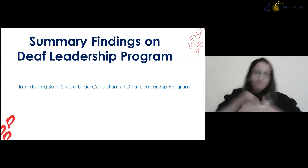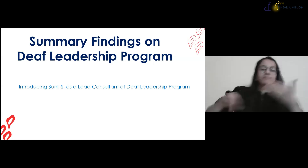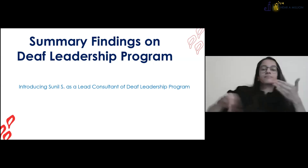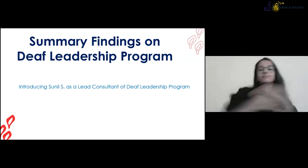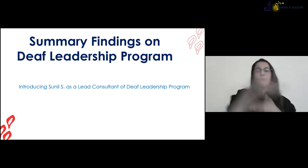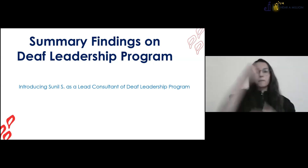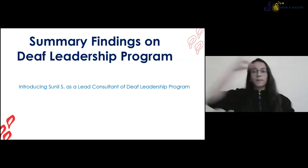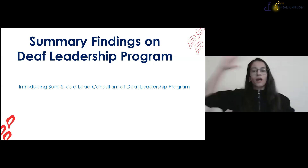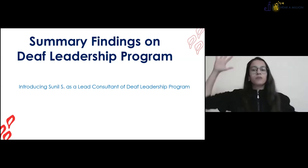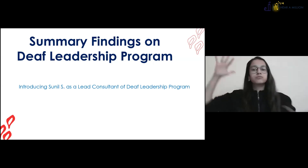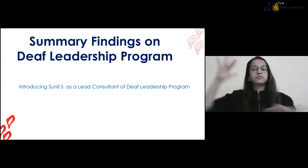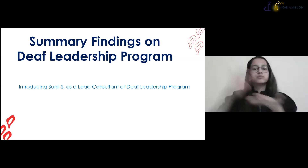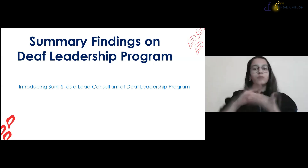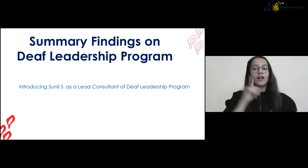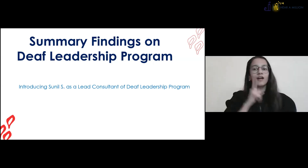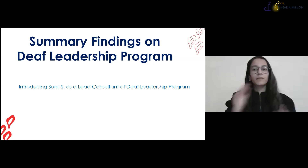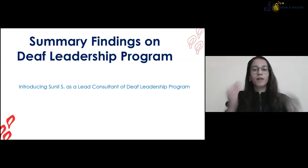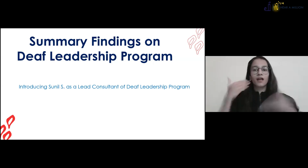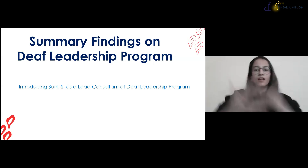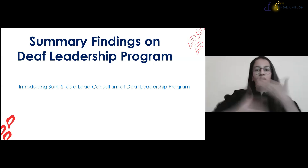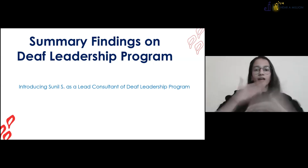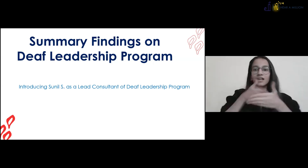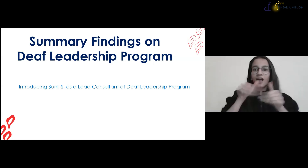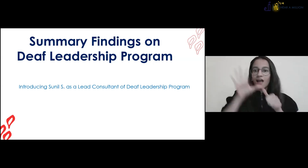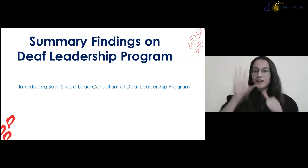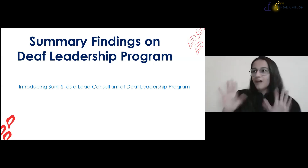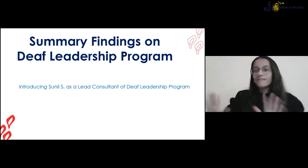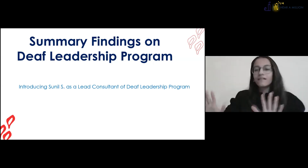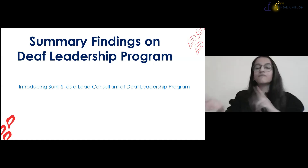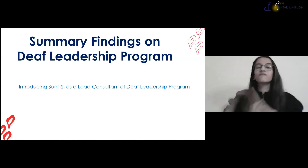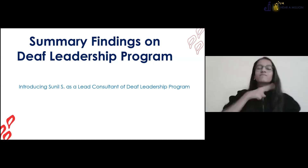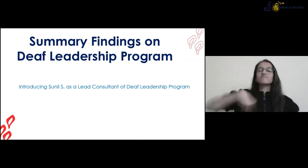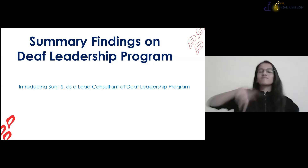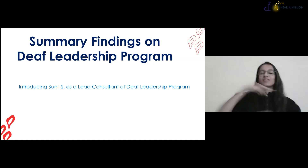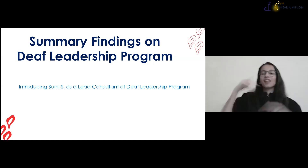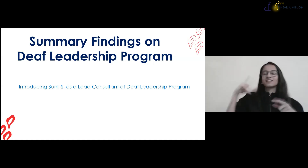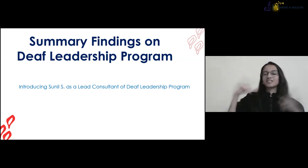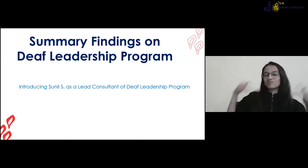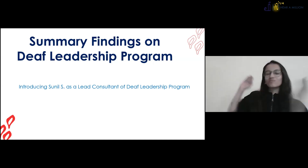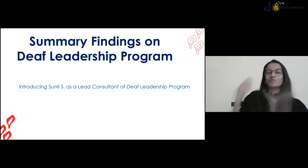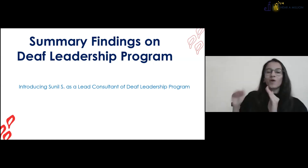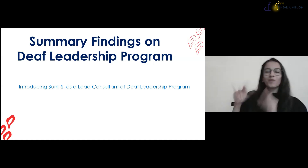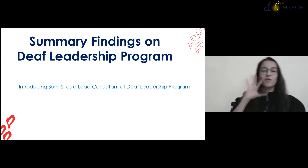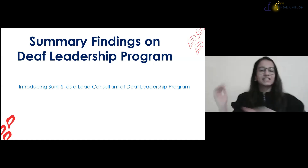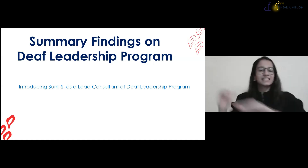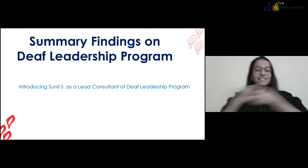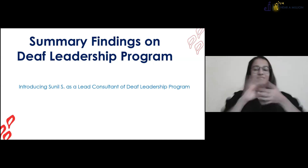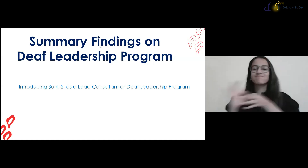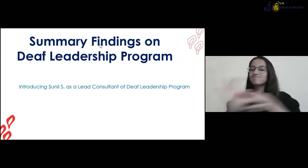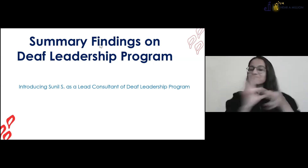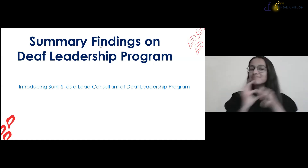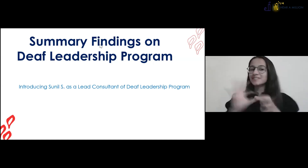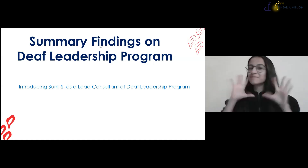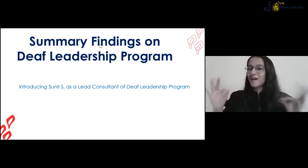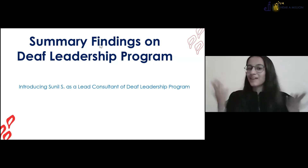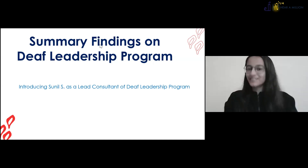with us and break these challenges and remove the barriers so that deaf people could walk easy and get the accessibility,